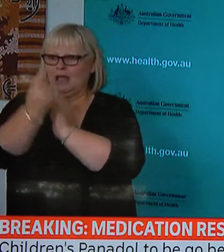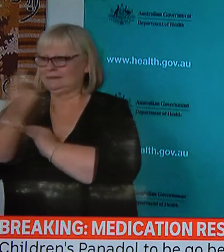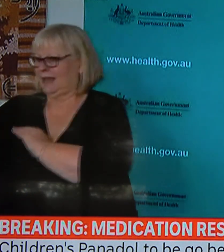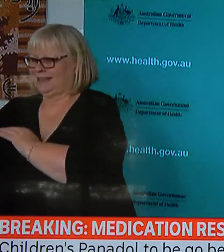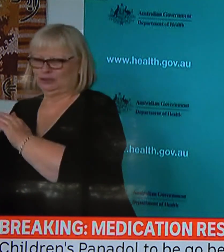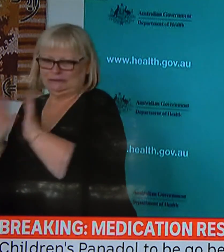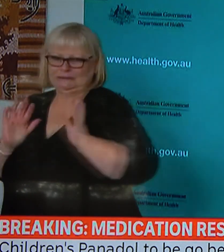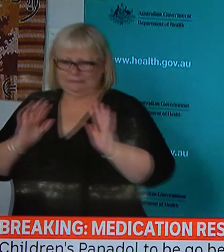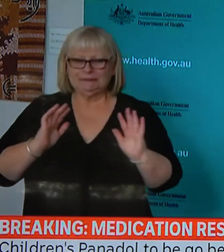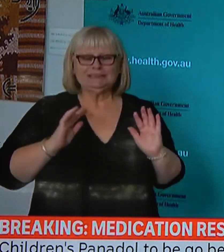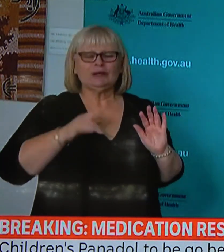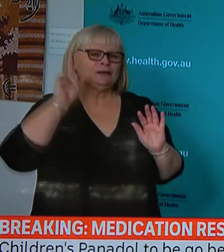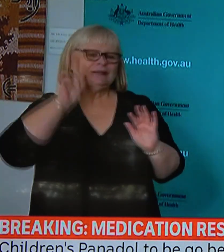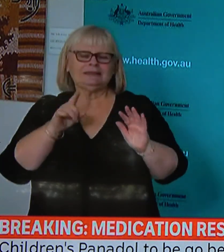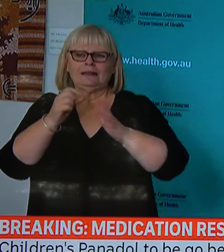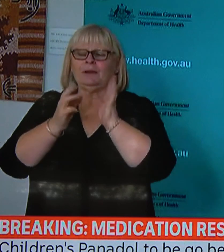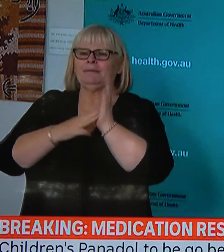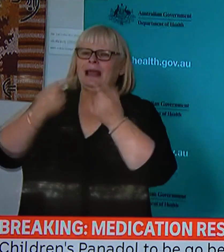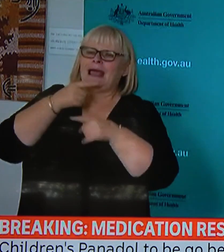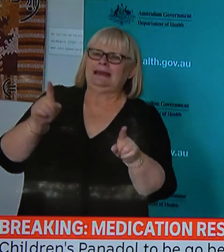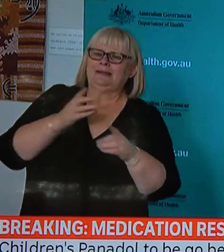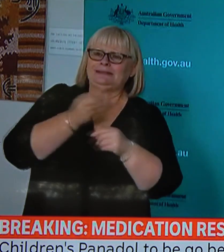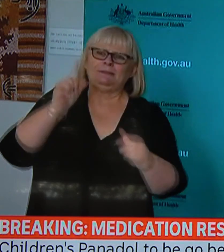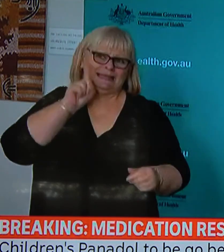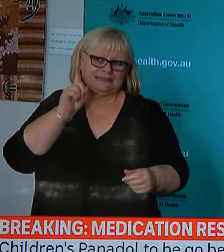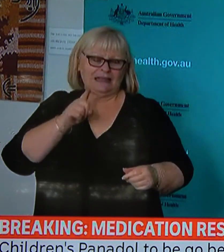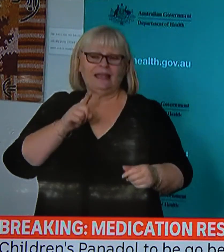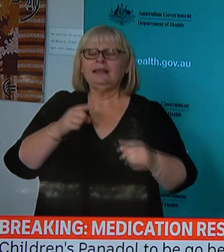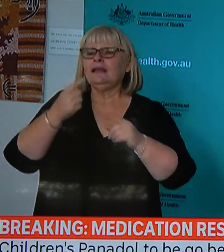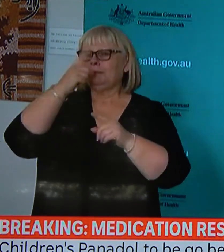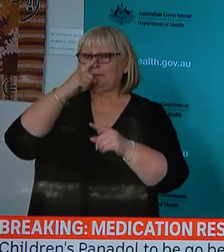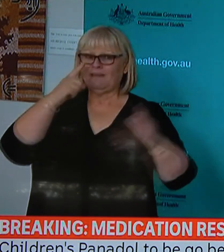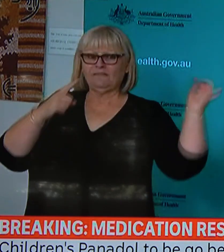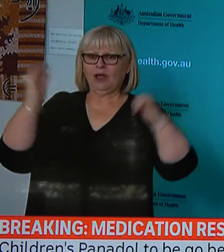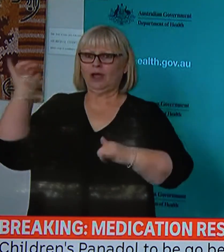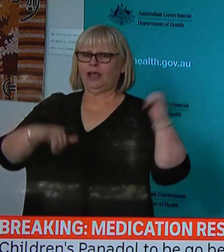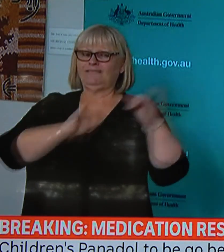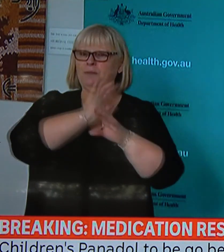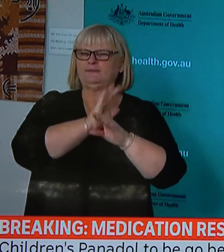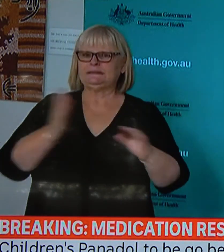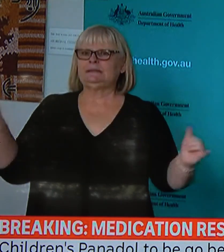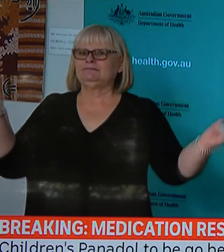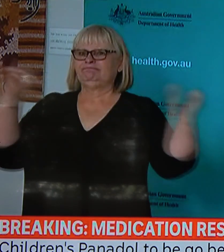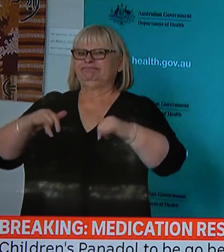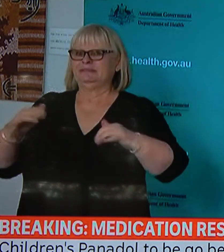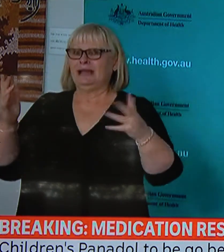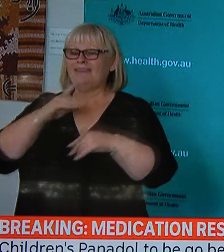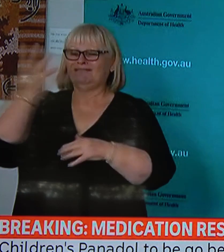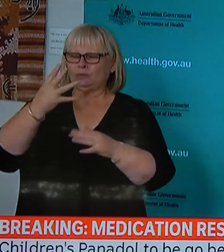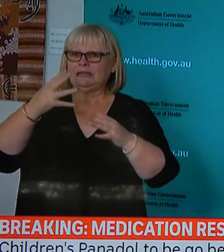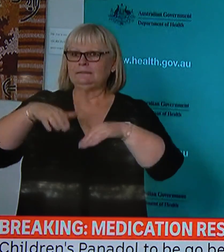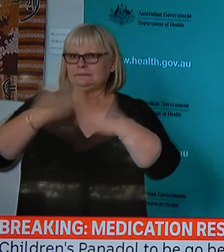measures, as was announced by the Prime Minister yesterday, in relation to people coming back from overseas and 14